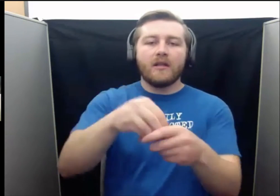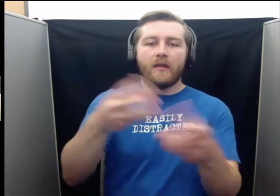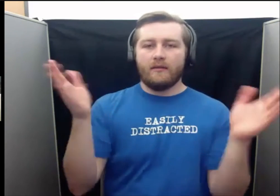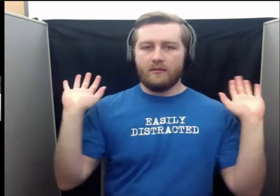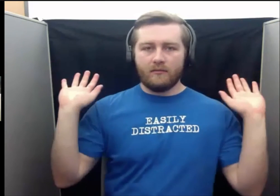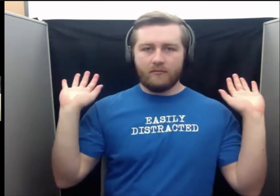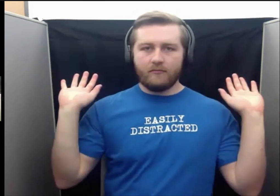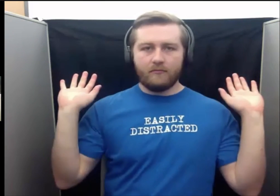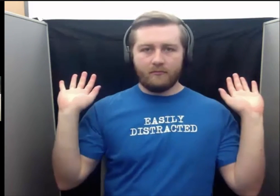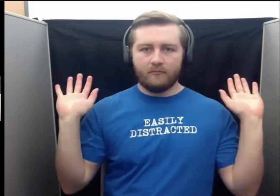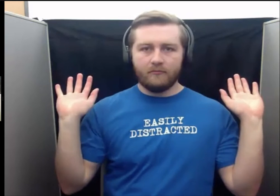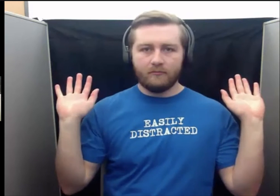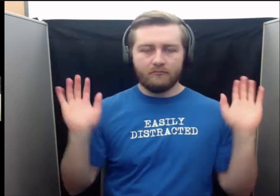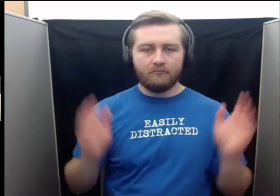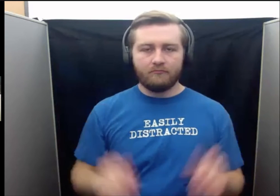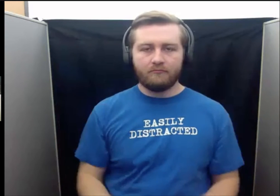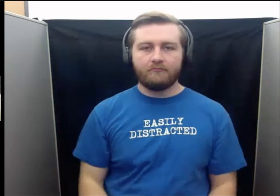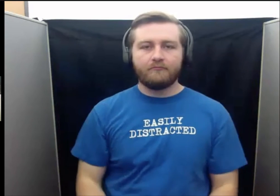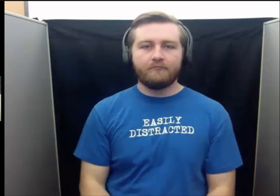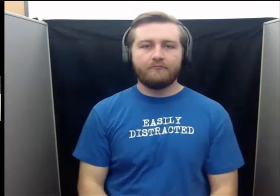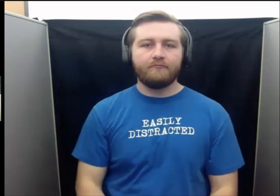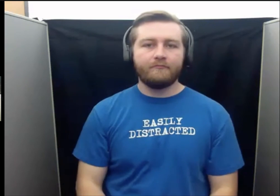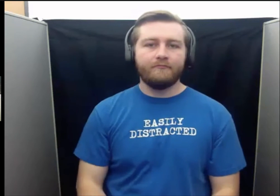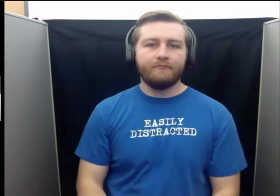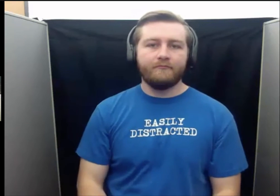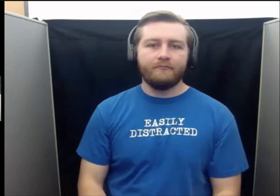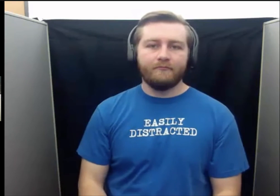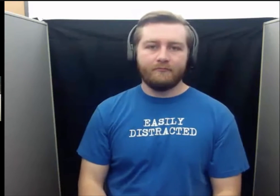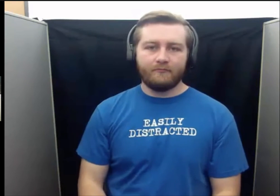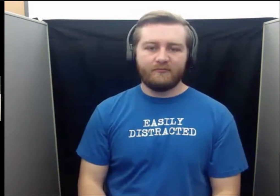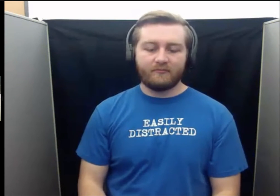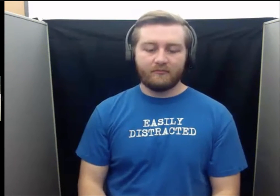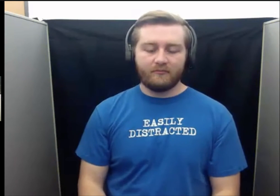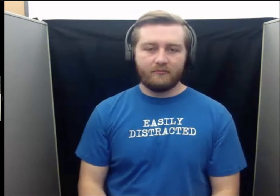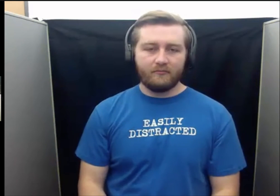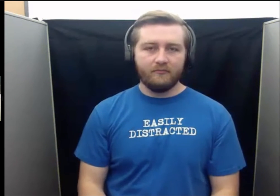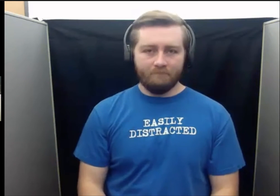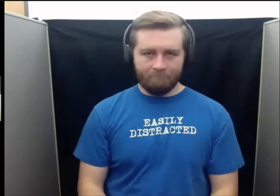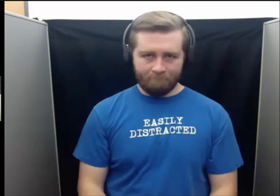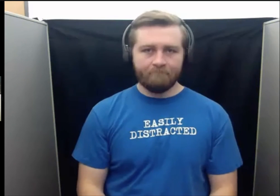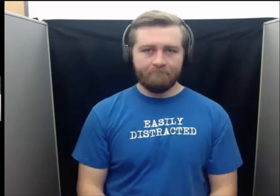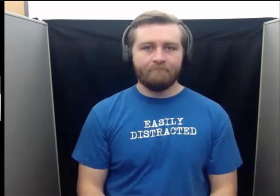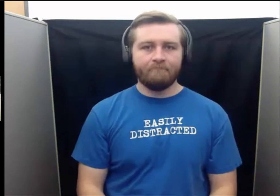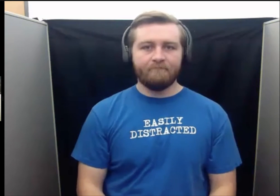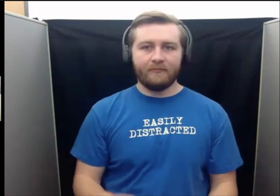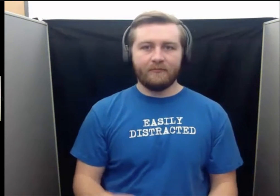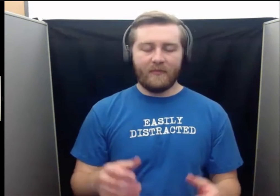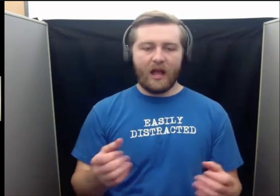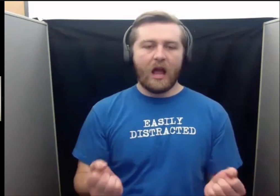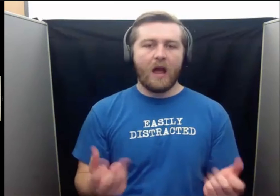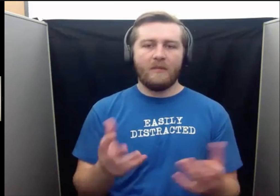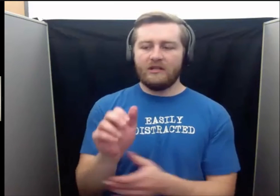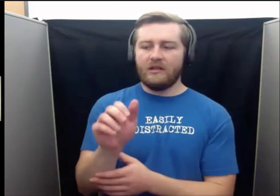But just at that point, how much moisture or water vapor is currently trapped in the atmosphere. That's absolute humidity.